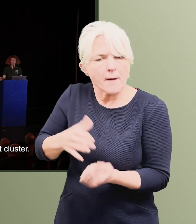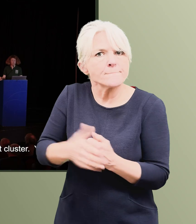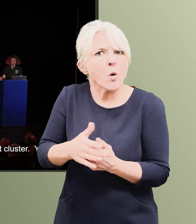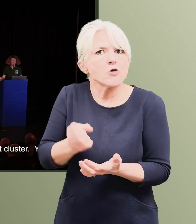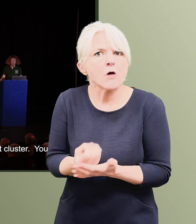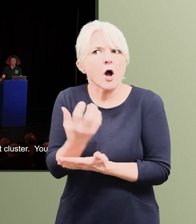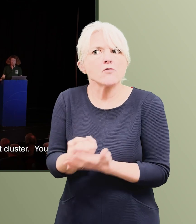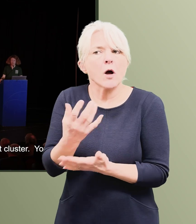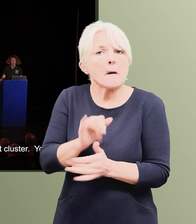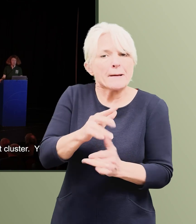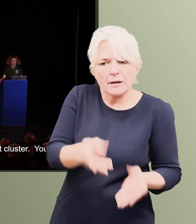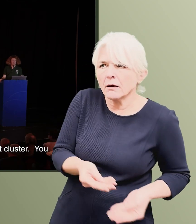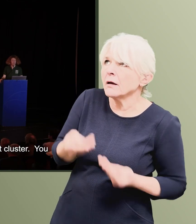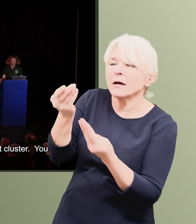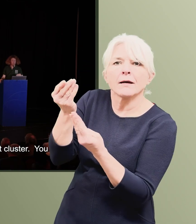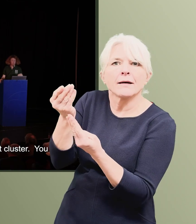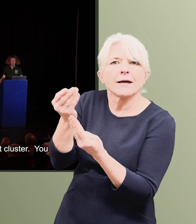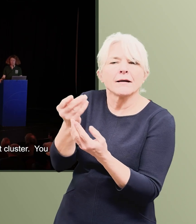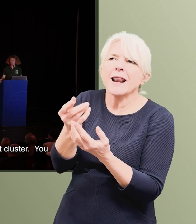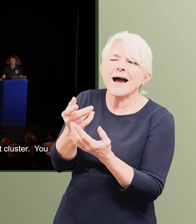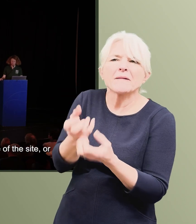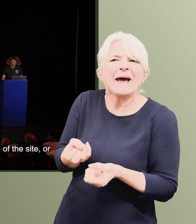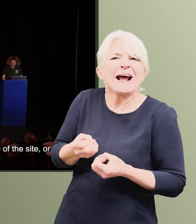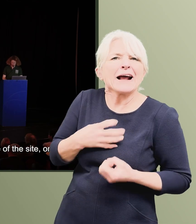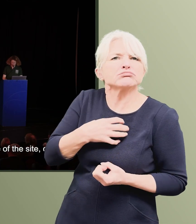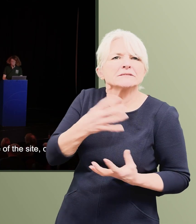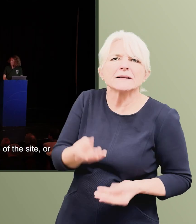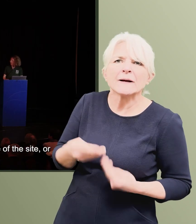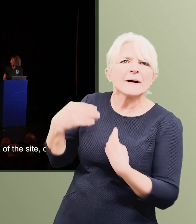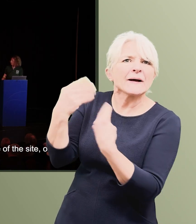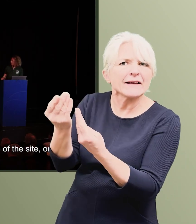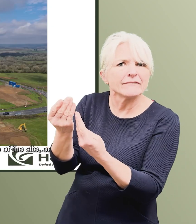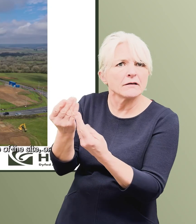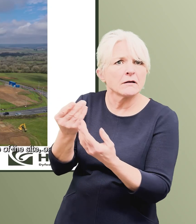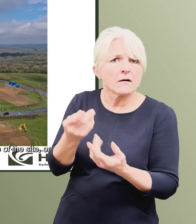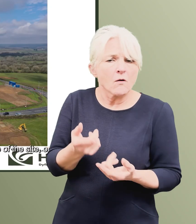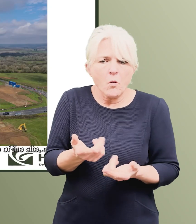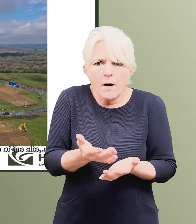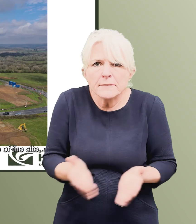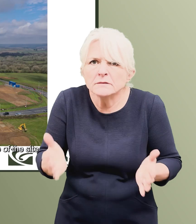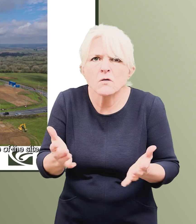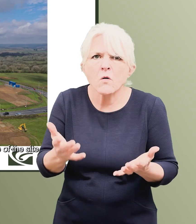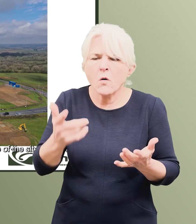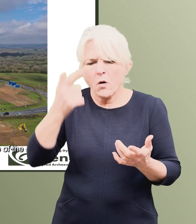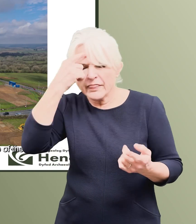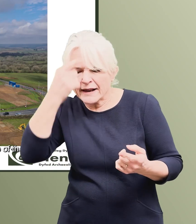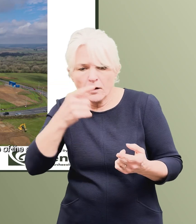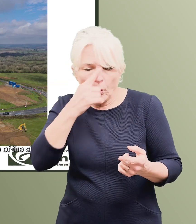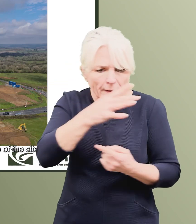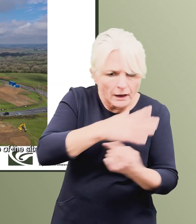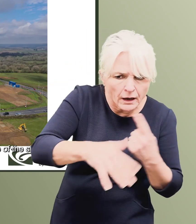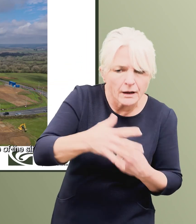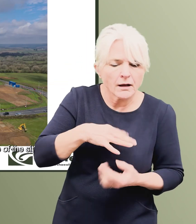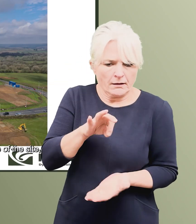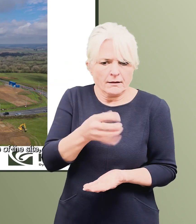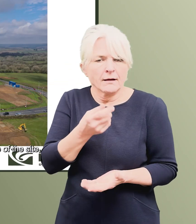particularly rich Neolithic pit cluster. We might be able to move that forward a bit. Moving down to the left-hand side of the